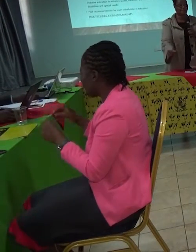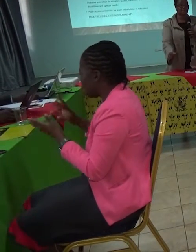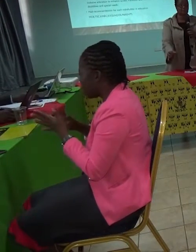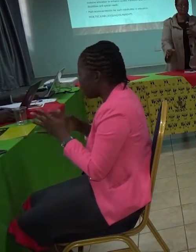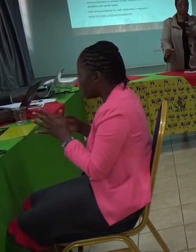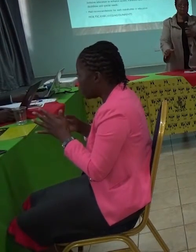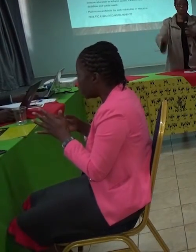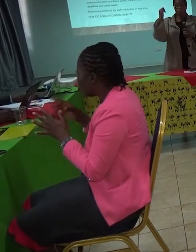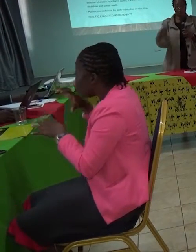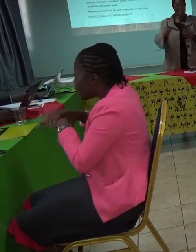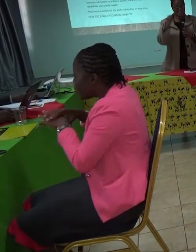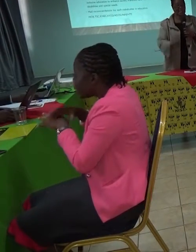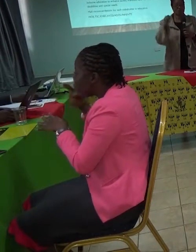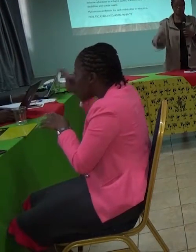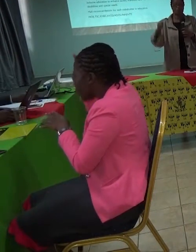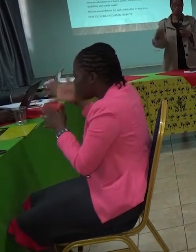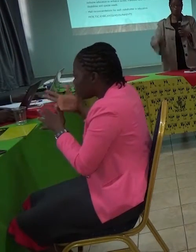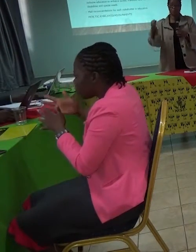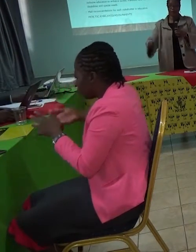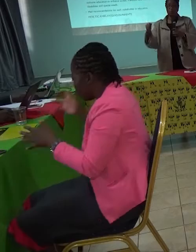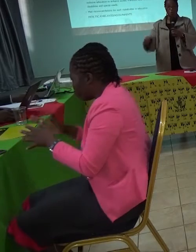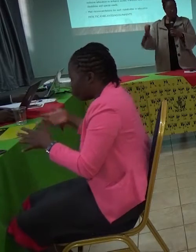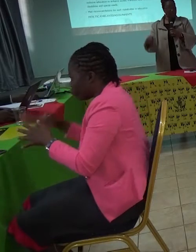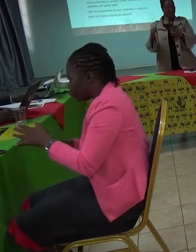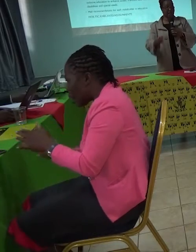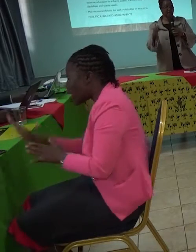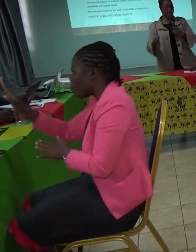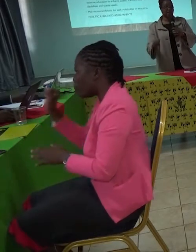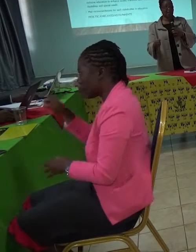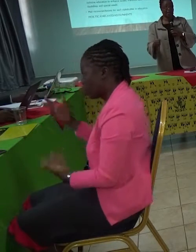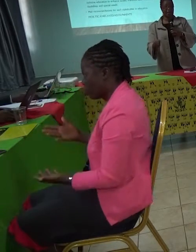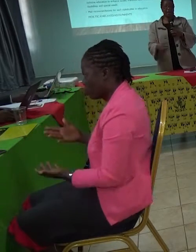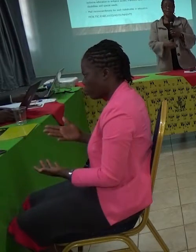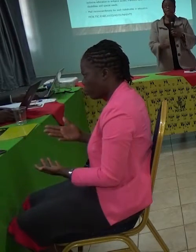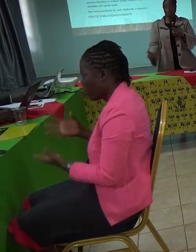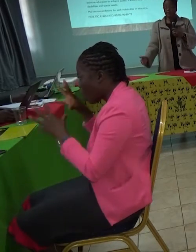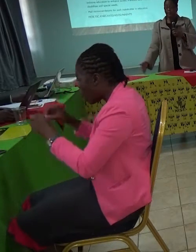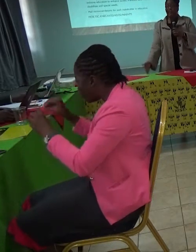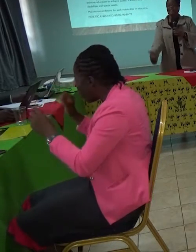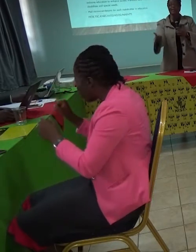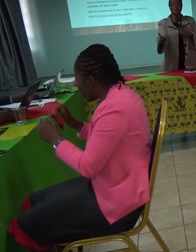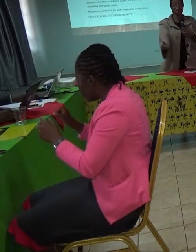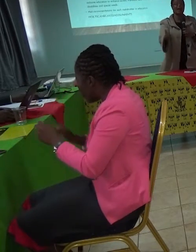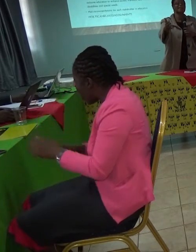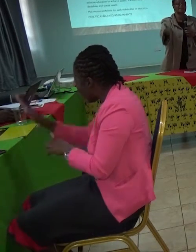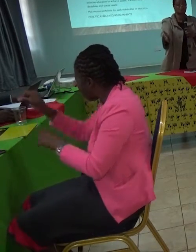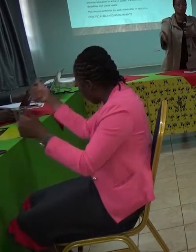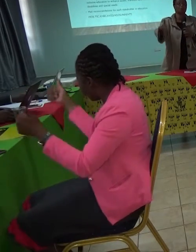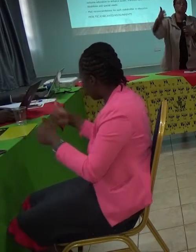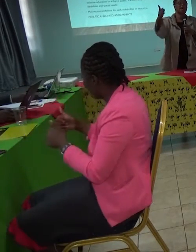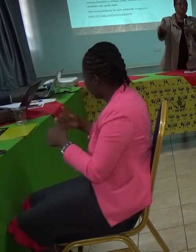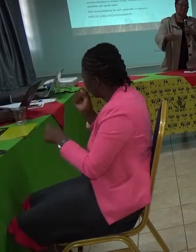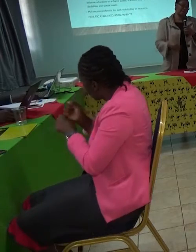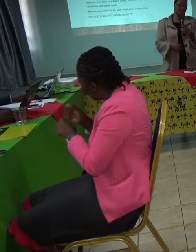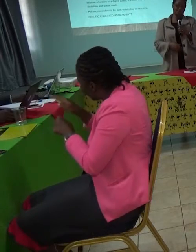the ramp. Unasindiria tu, you compact. Are we together? and we make that classroom accessible